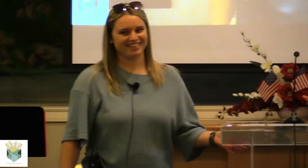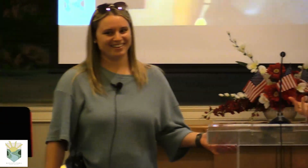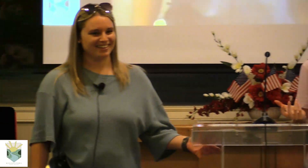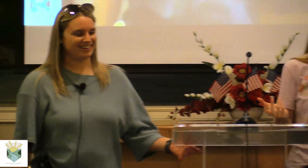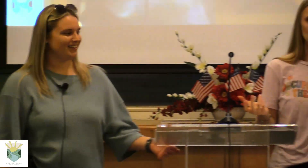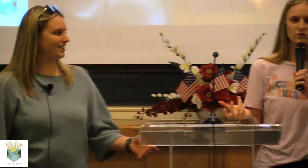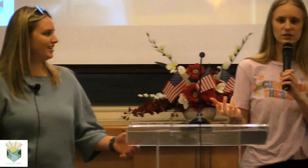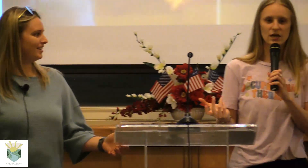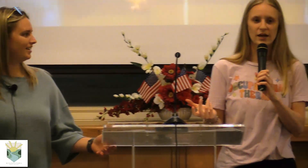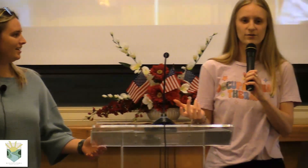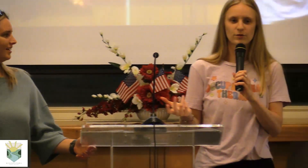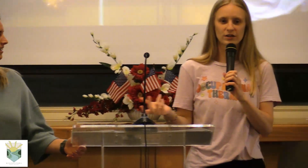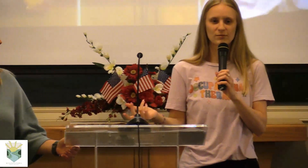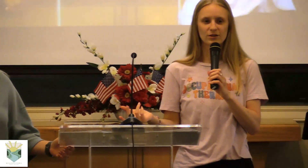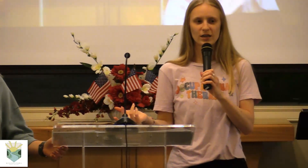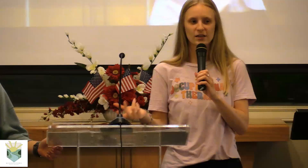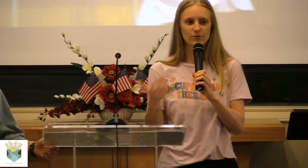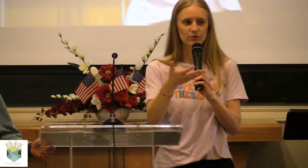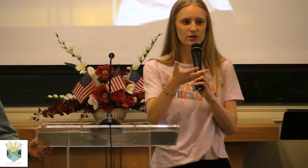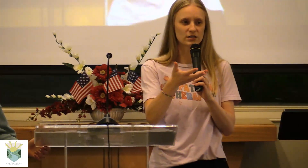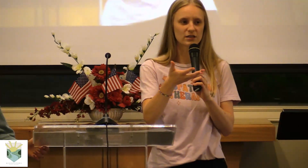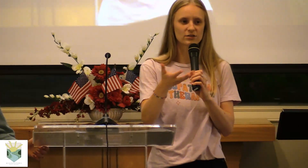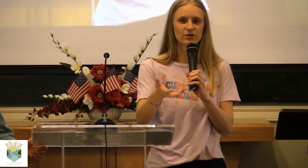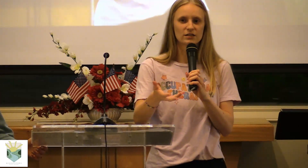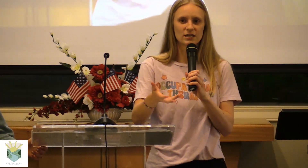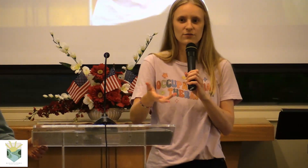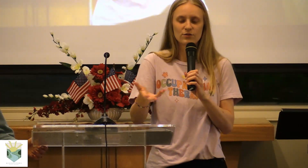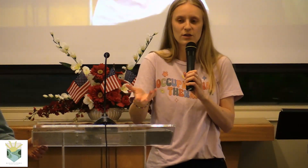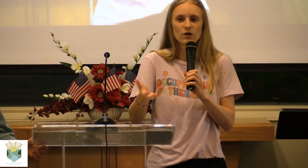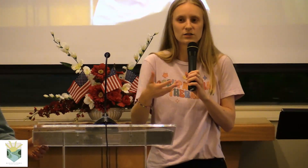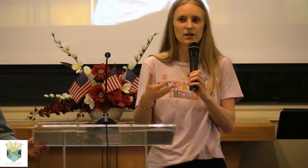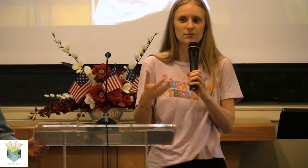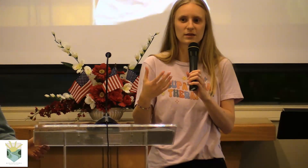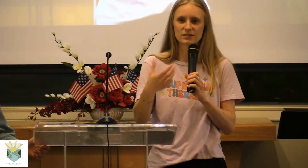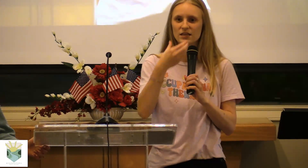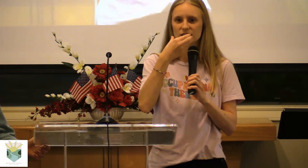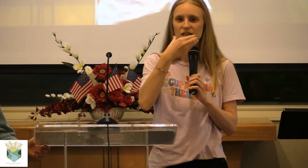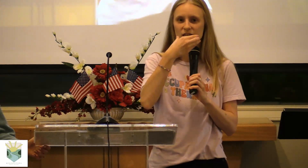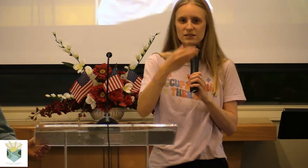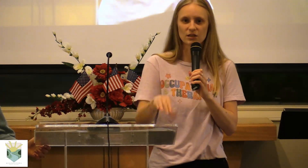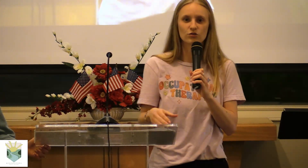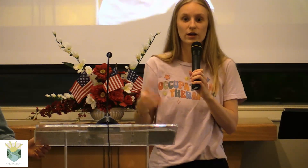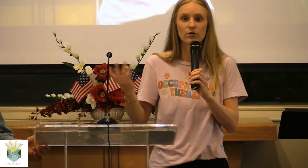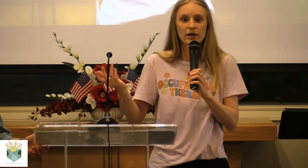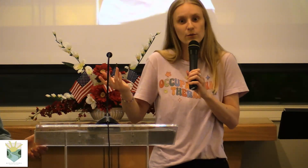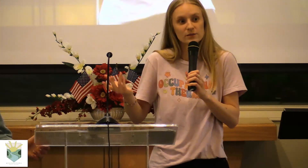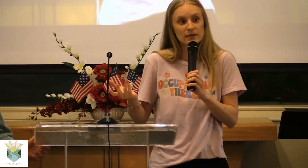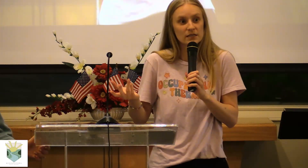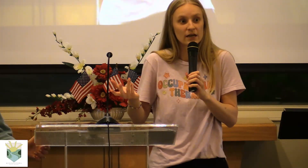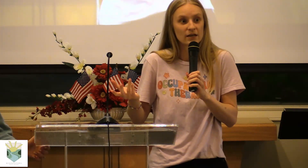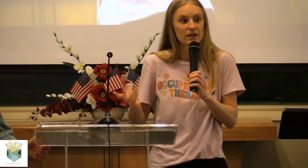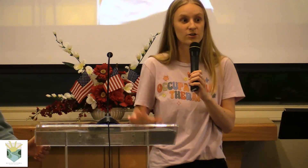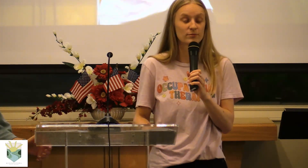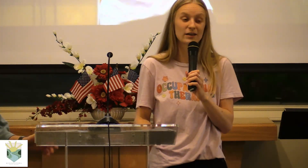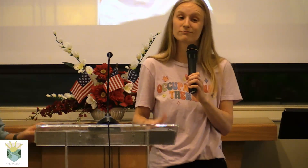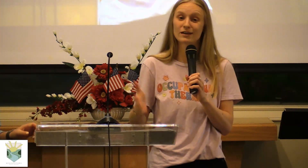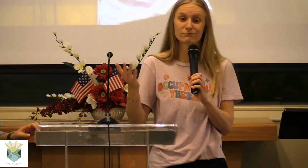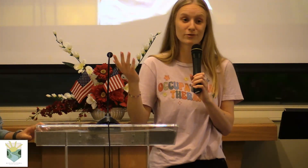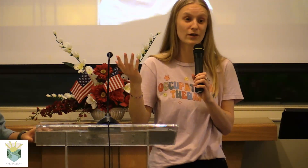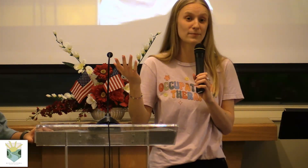necessarily use the sign when communicating with Grayson, as long as if he walks up and says this, then you know exactly he what wants he's pizza. talking about. And you can be like, well, we've got pizza,